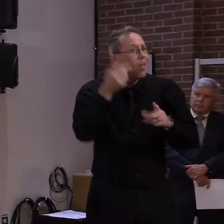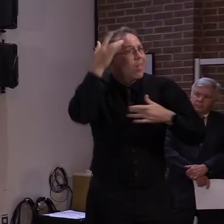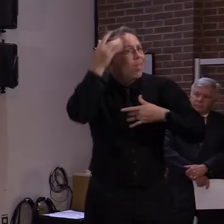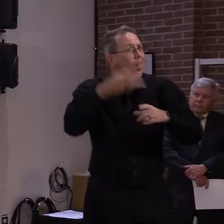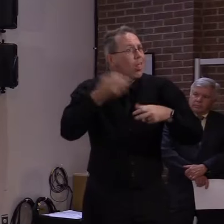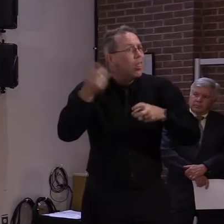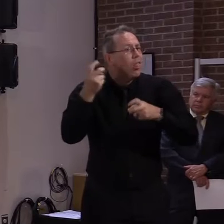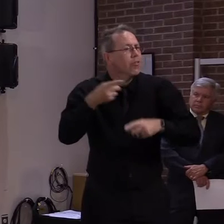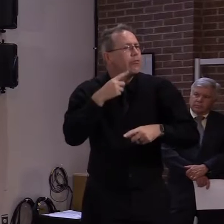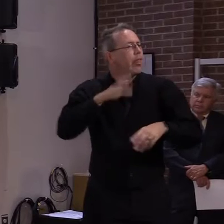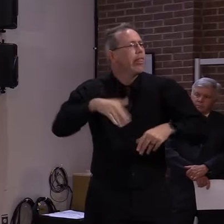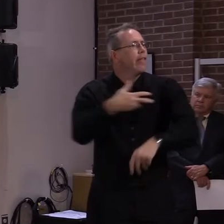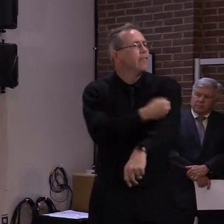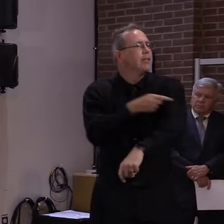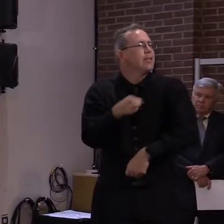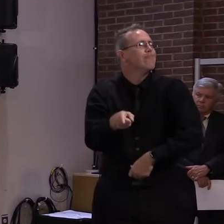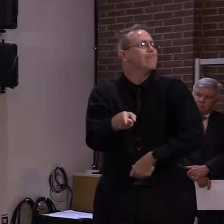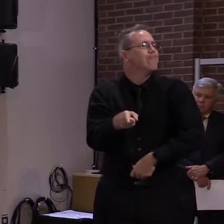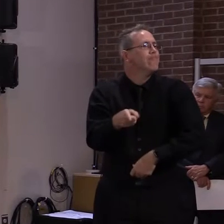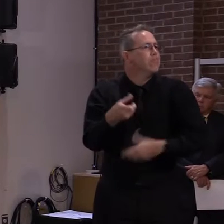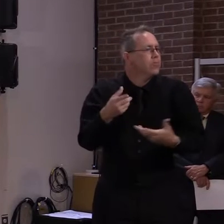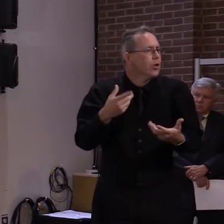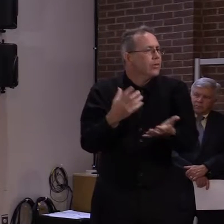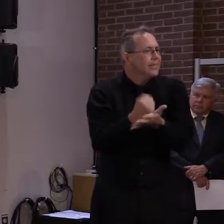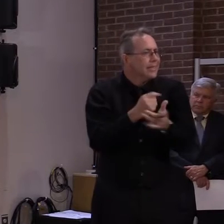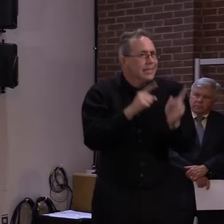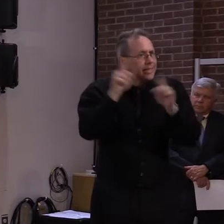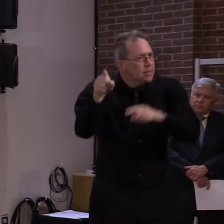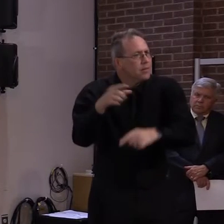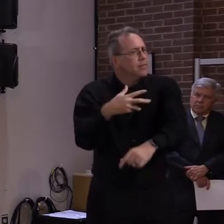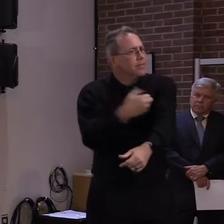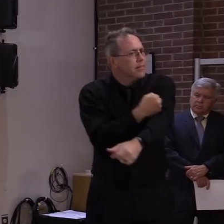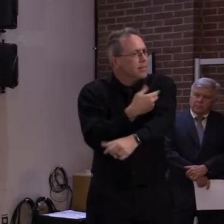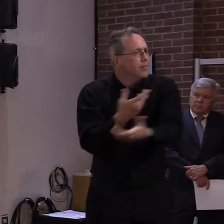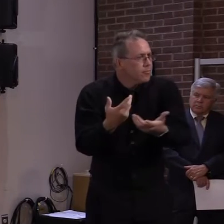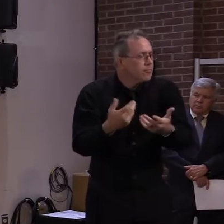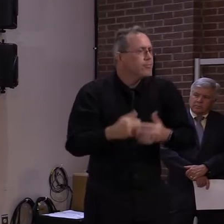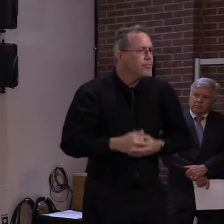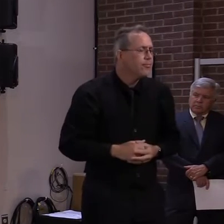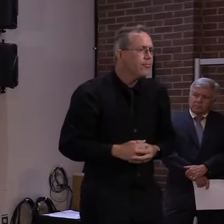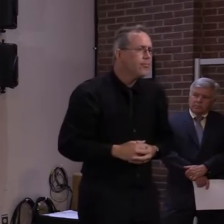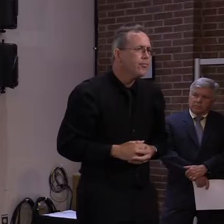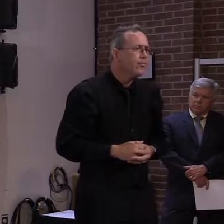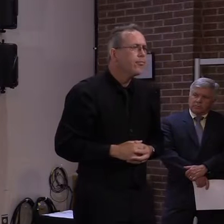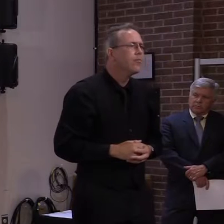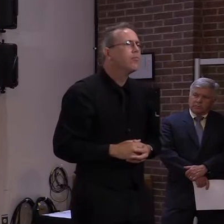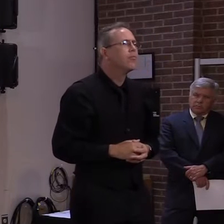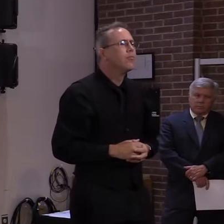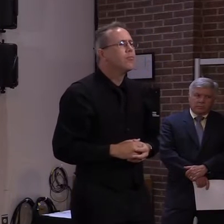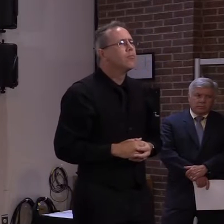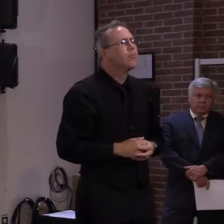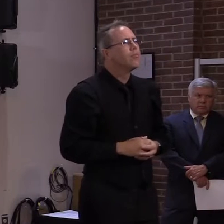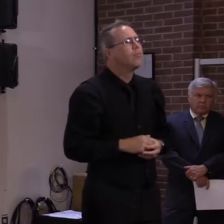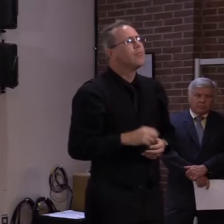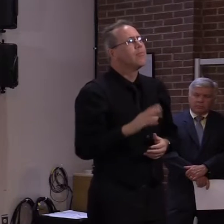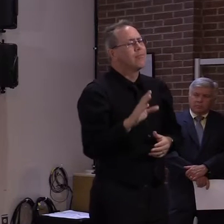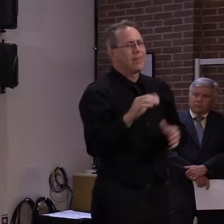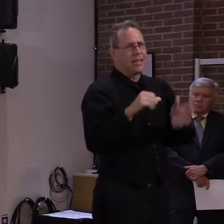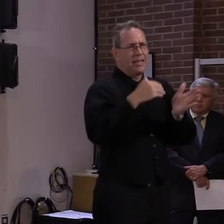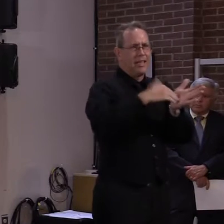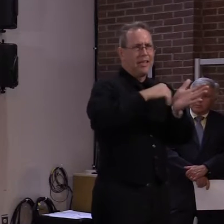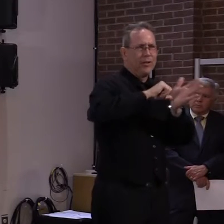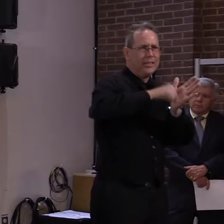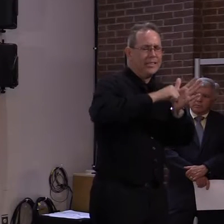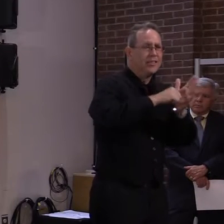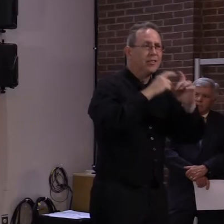unvaccinated at this point. And while we're talking about masks right now, I want to be crystal clear. The vaccine